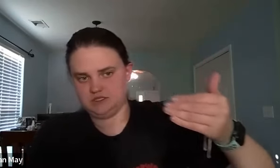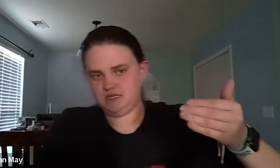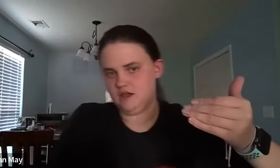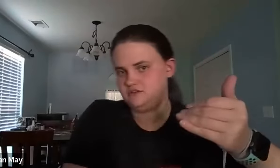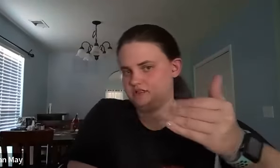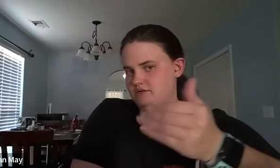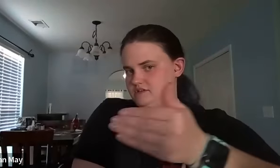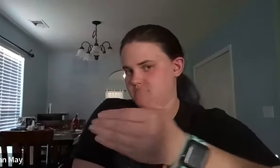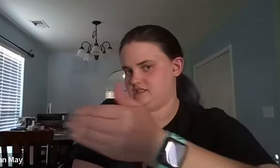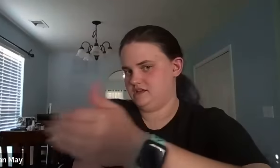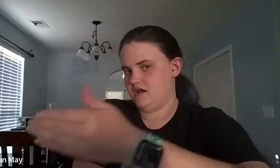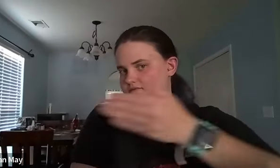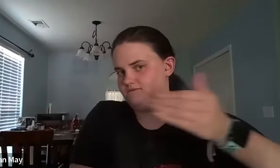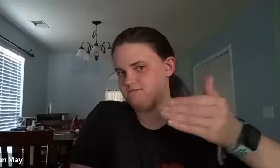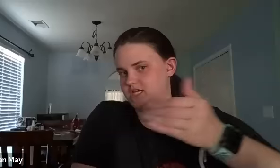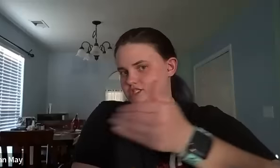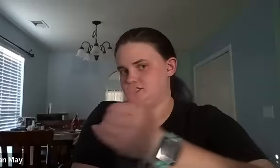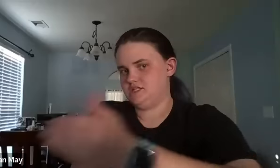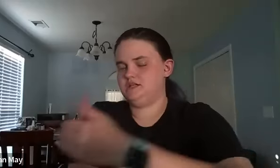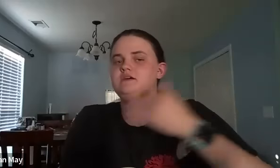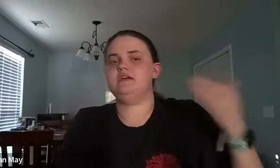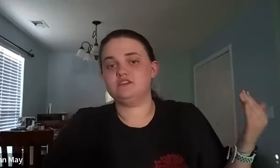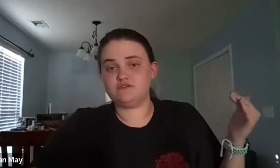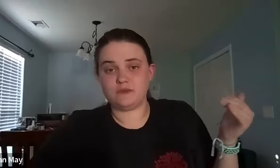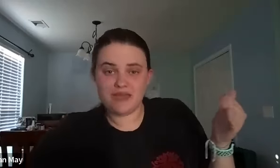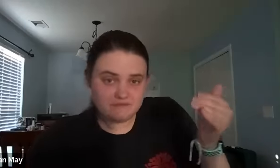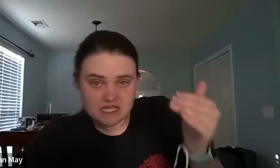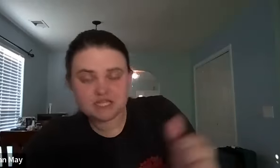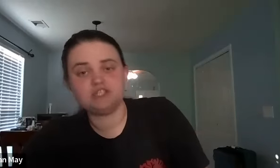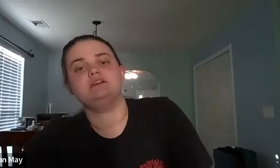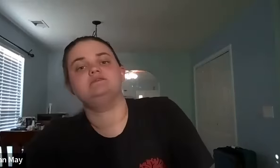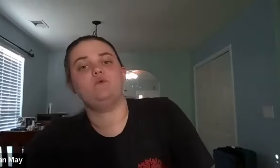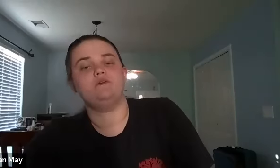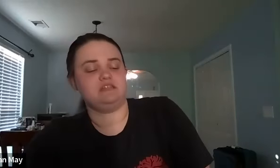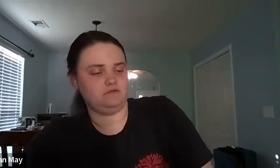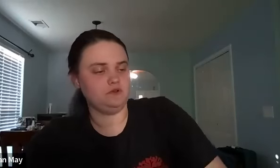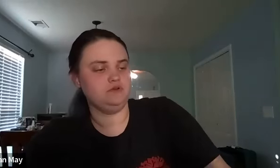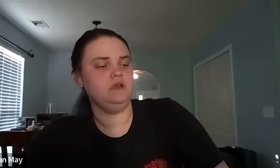Yeah, I'll turn it sideways so you can see it. Yeah, fish. That's also for the pet fish. That's for the type of food.